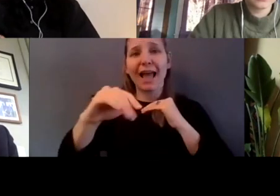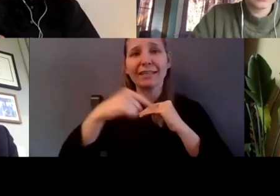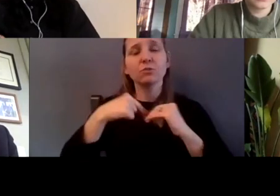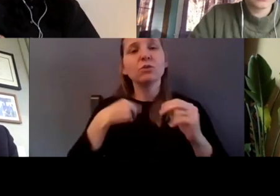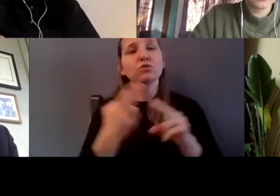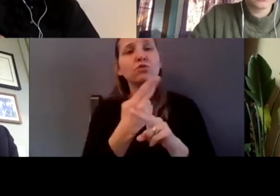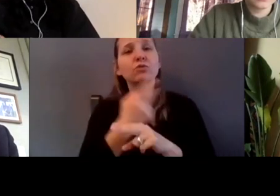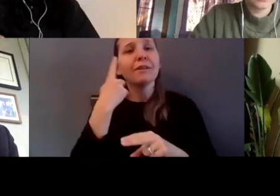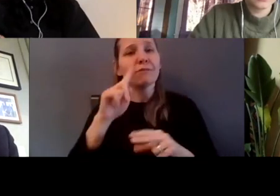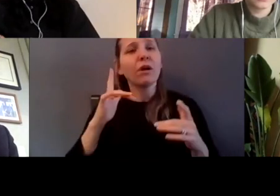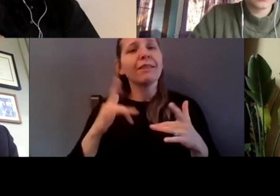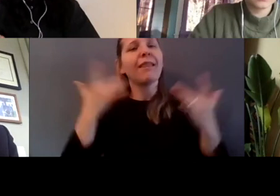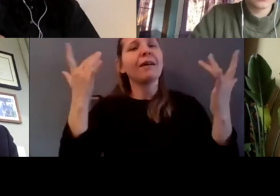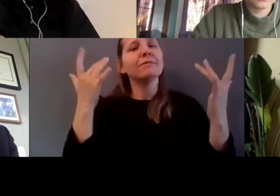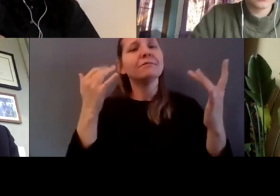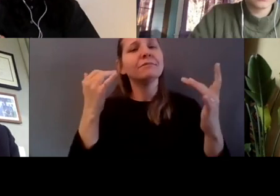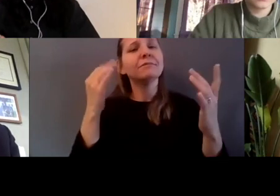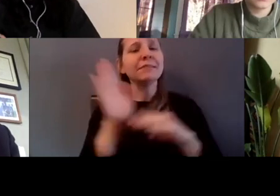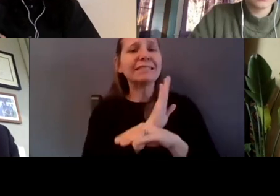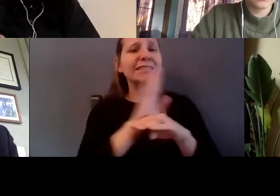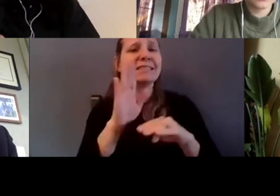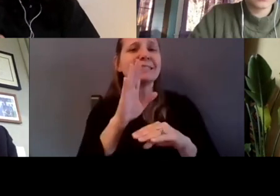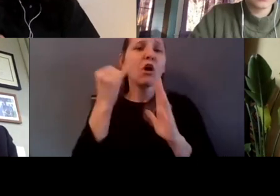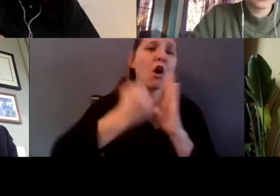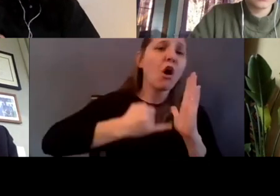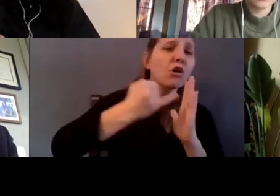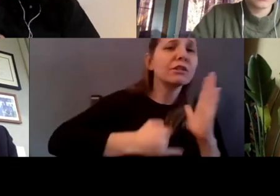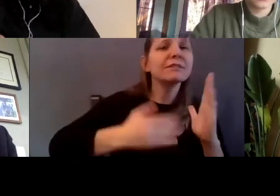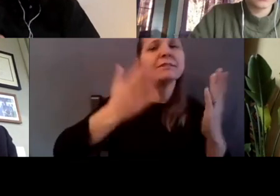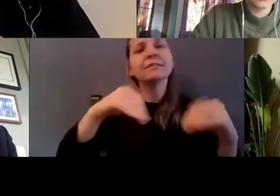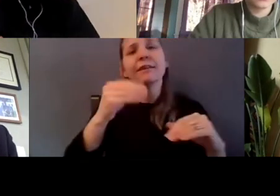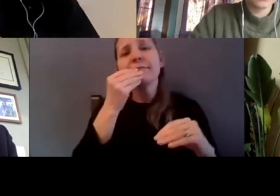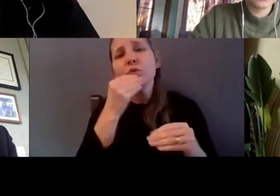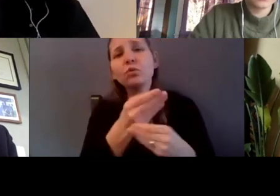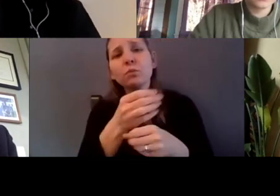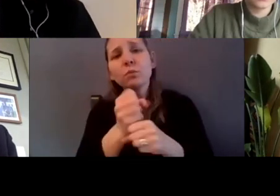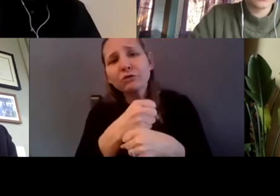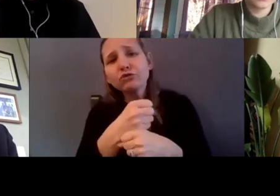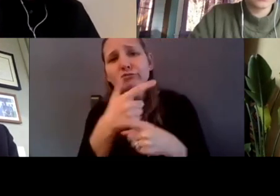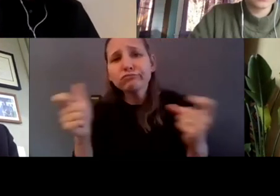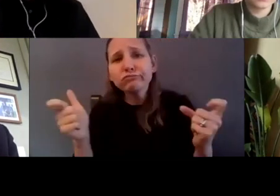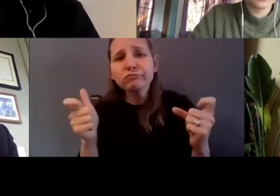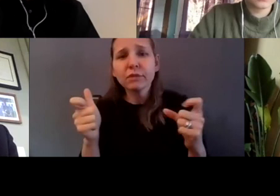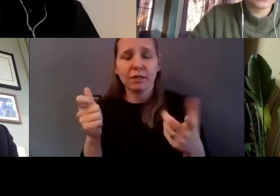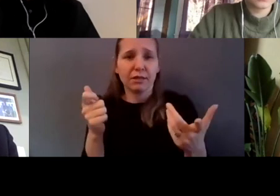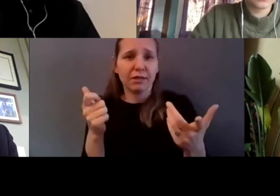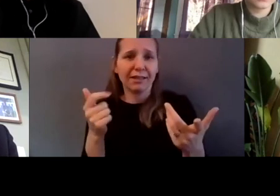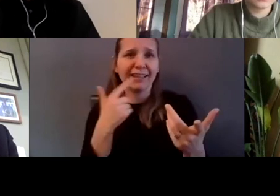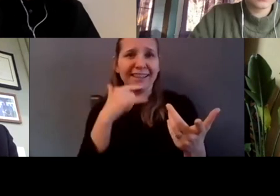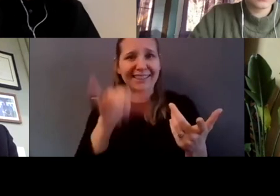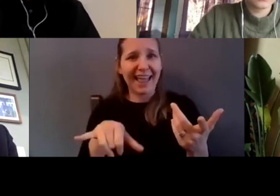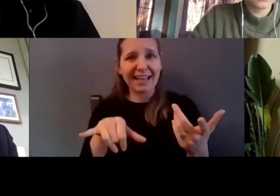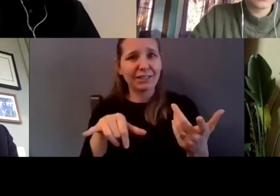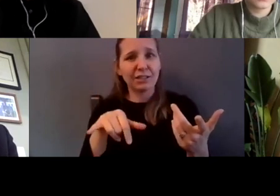for artists and to some extent food production and so forth, without again turning the lever to